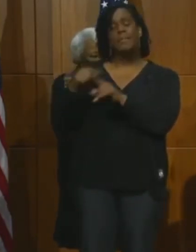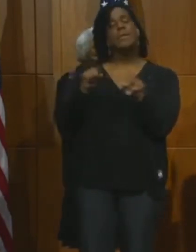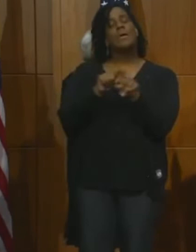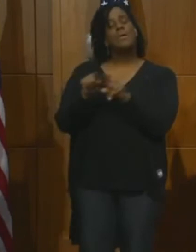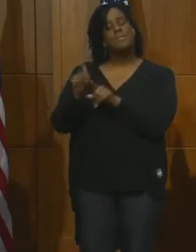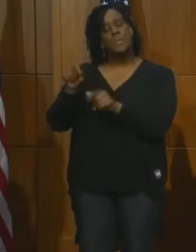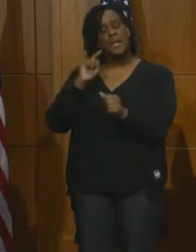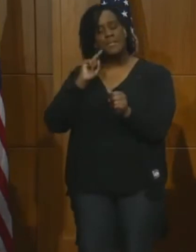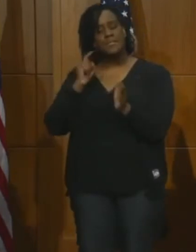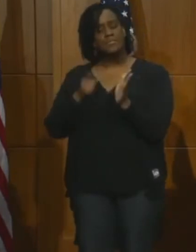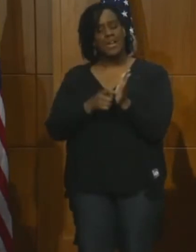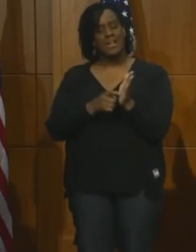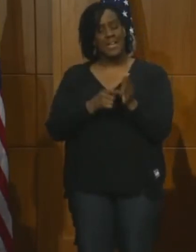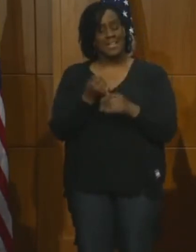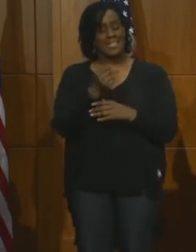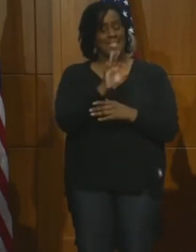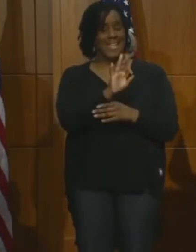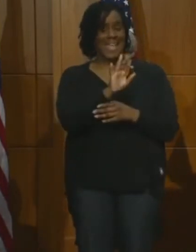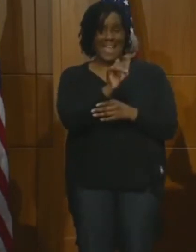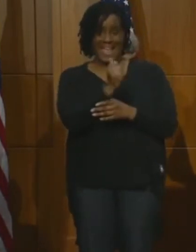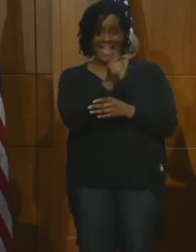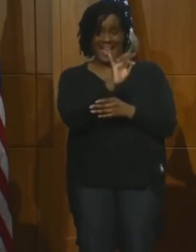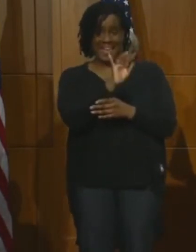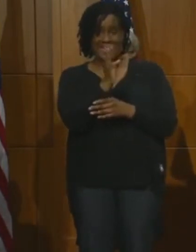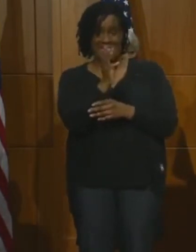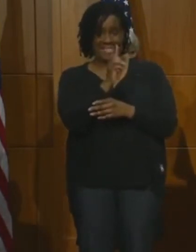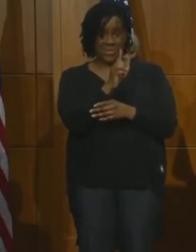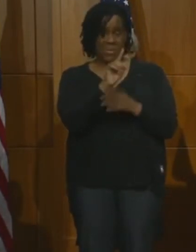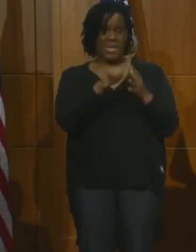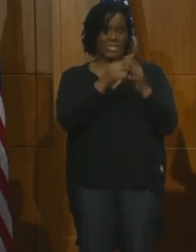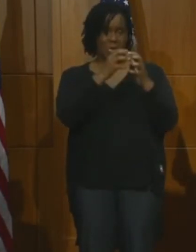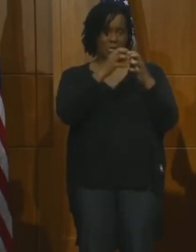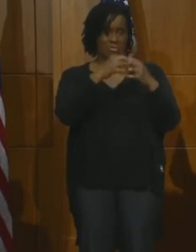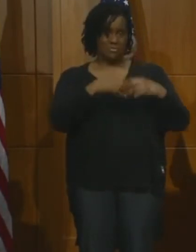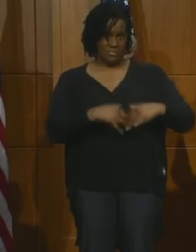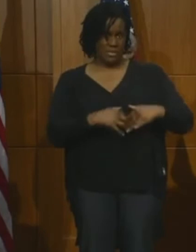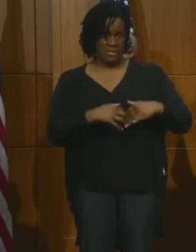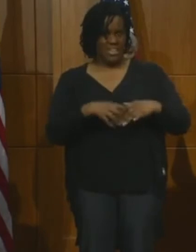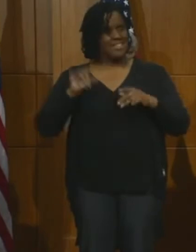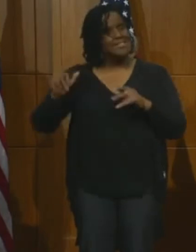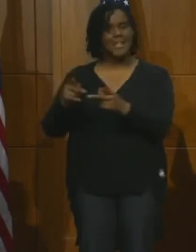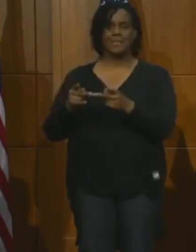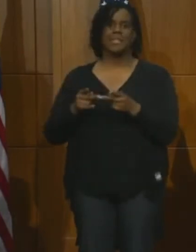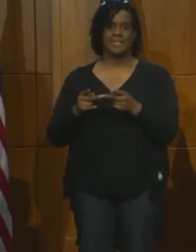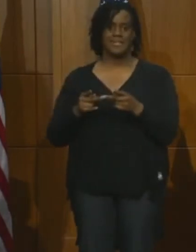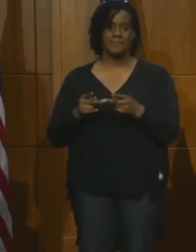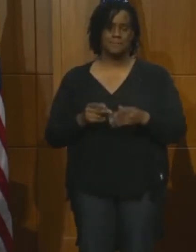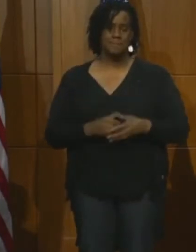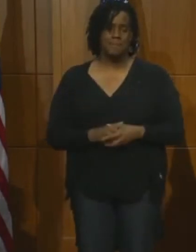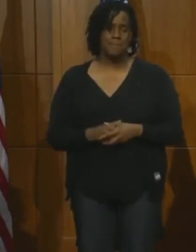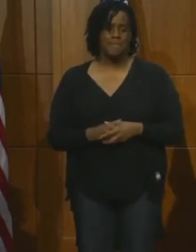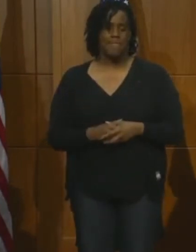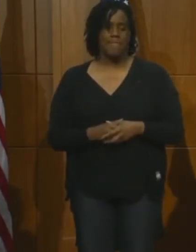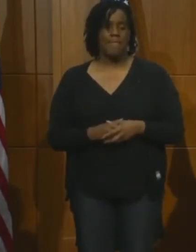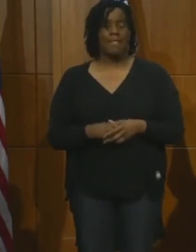need to recognize that in 1861, it began to unravel at that same place. And at